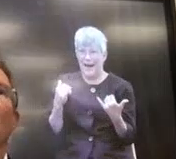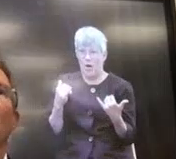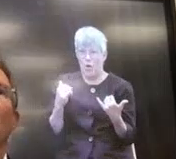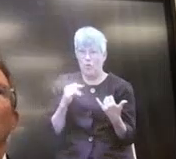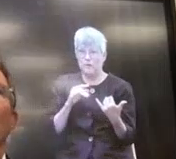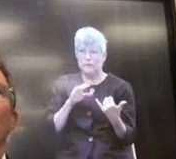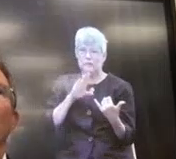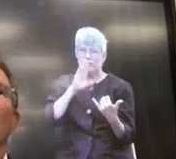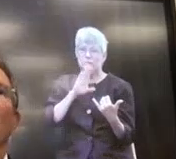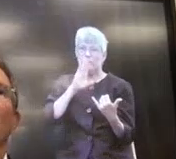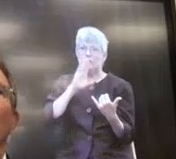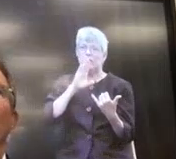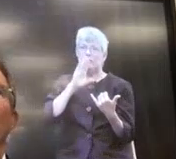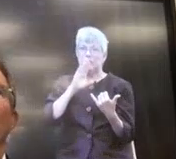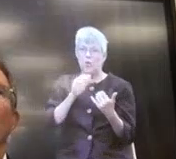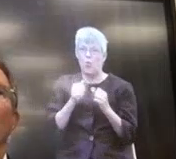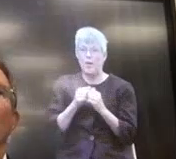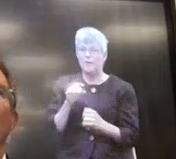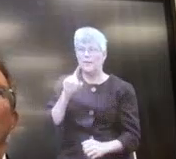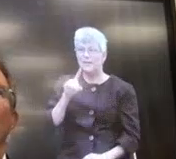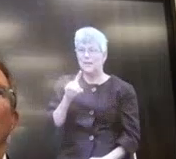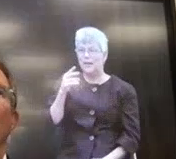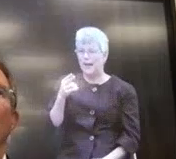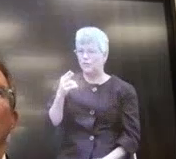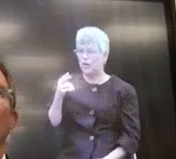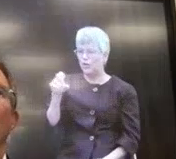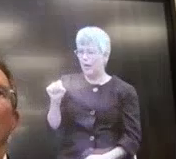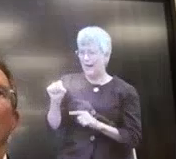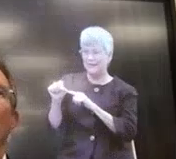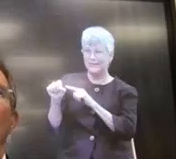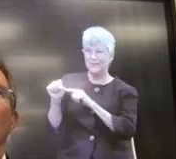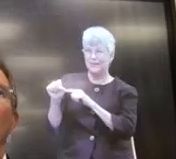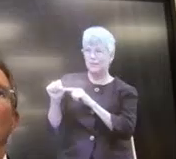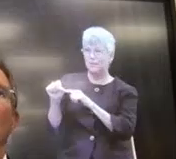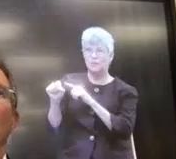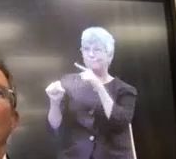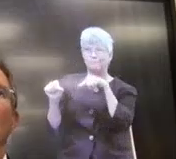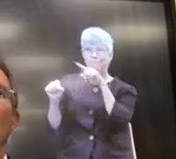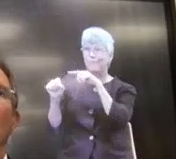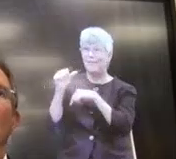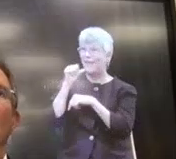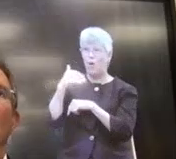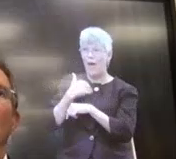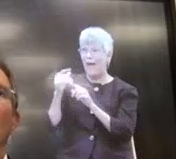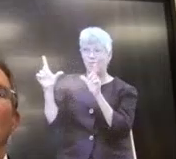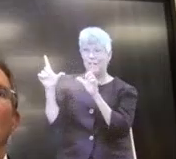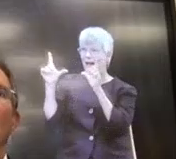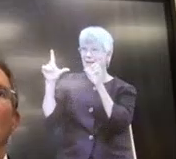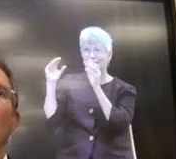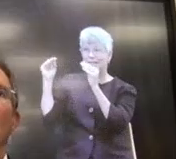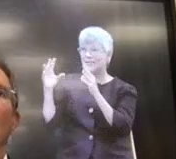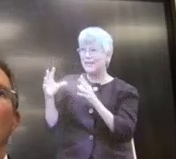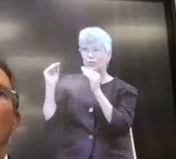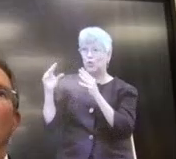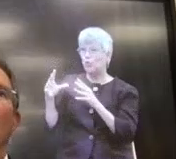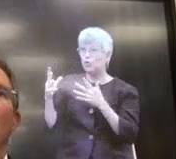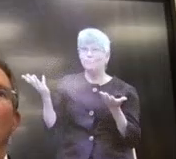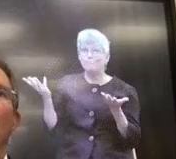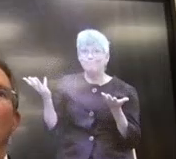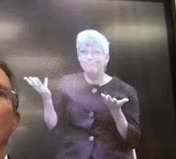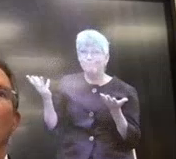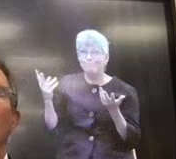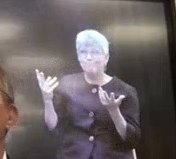under DHHS is they do not have the licensure teachers. So I'm just